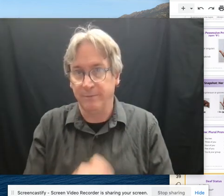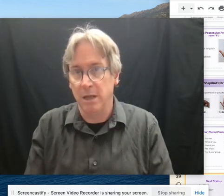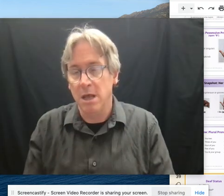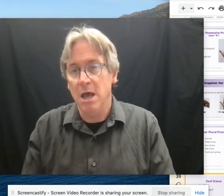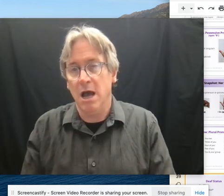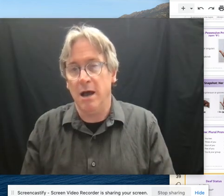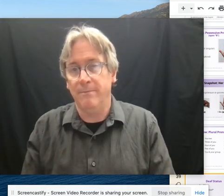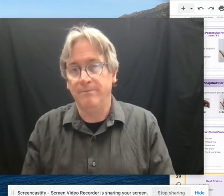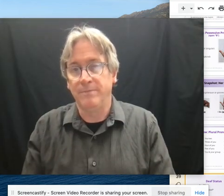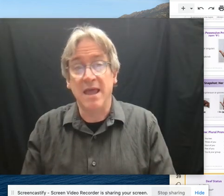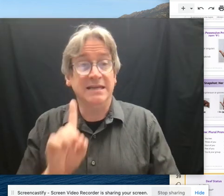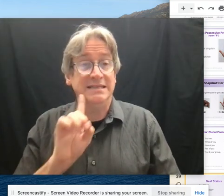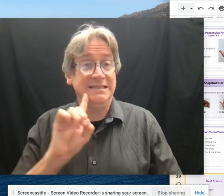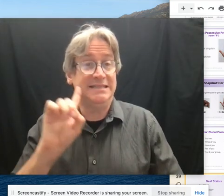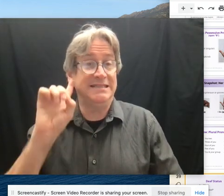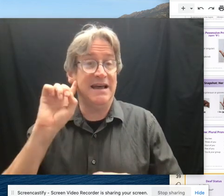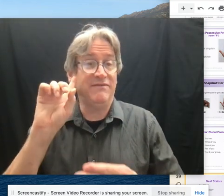Blind.